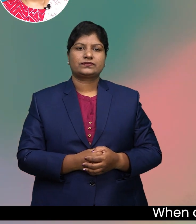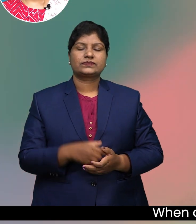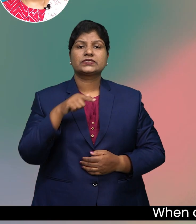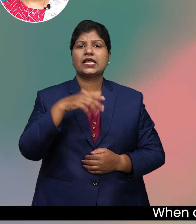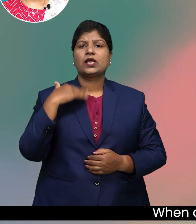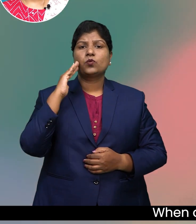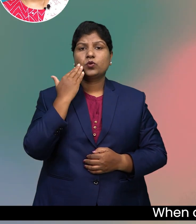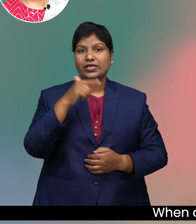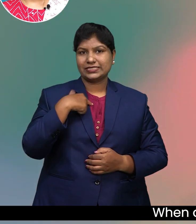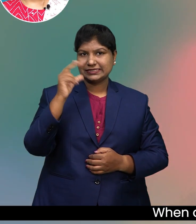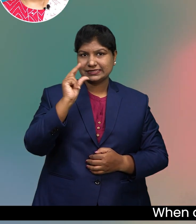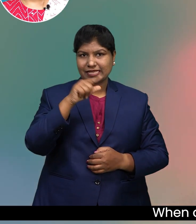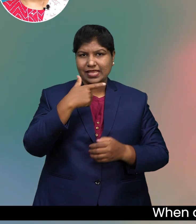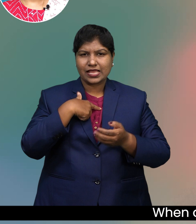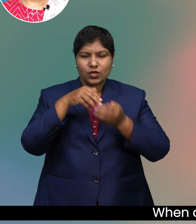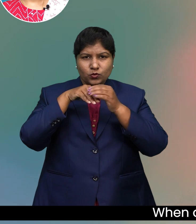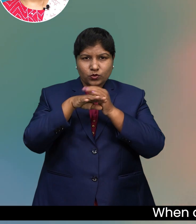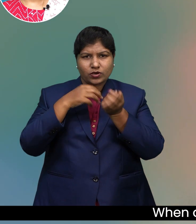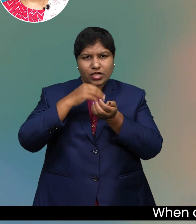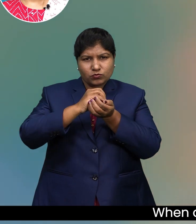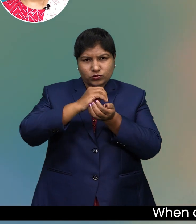When an ovum is matured,